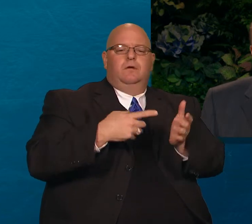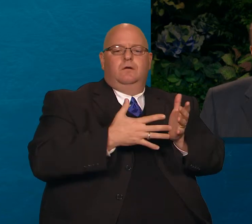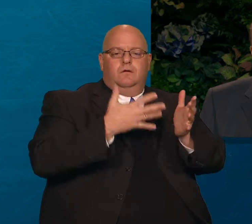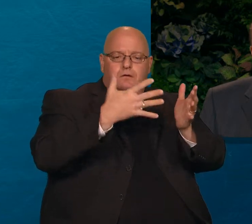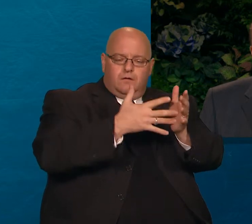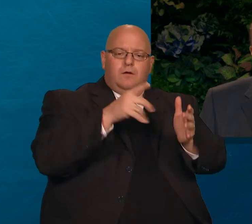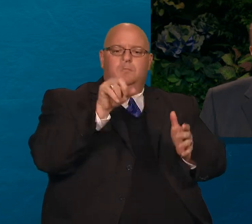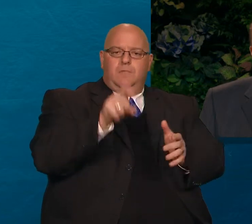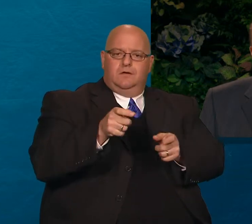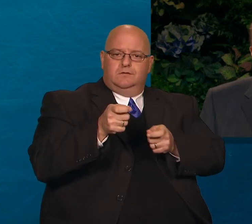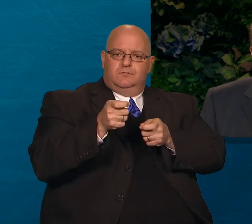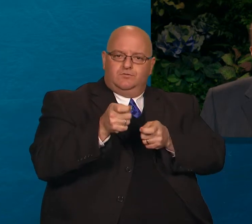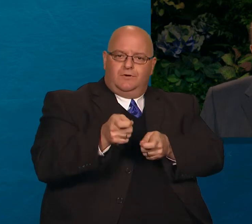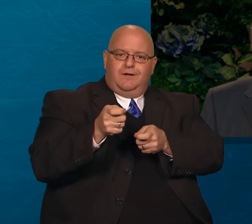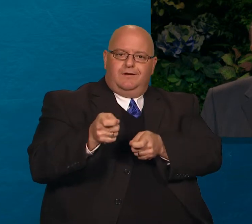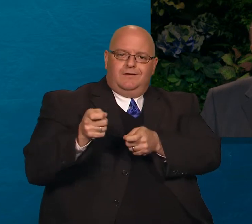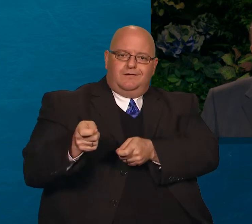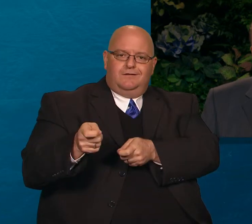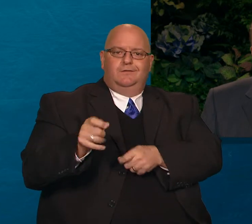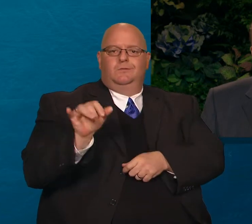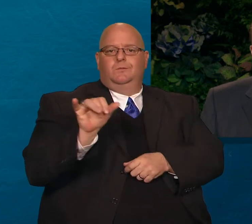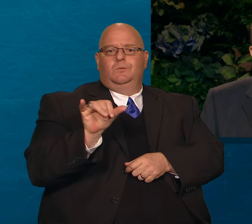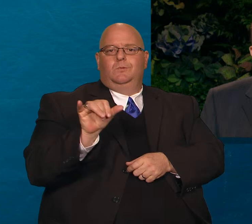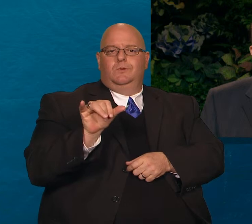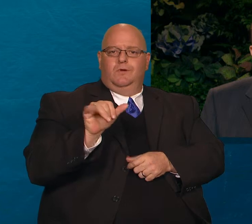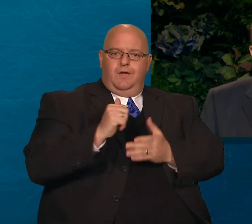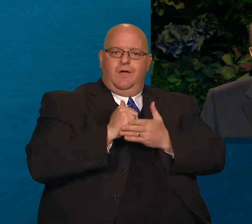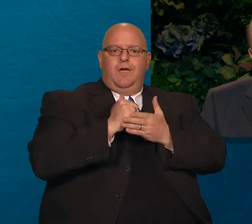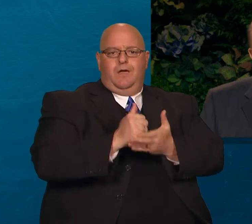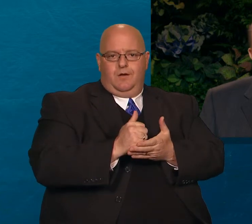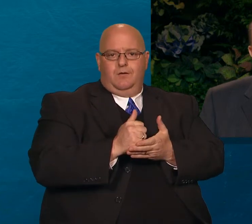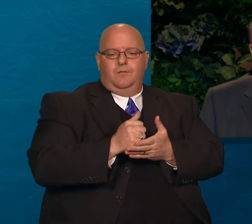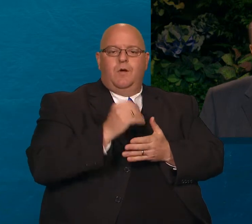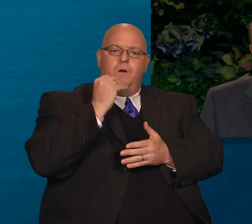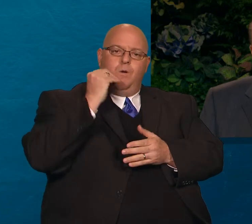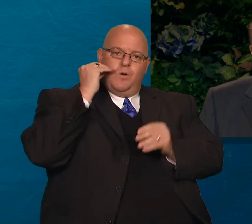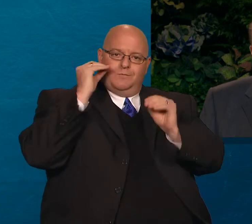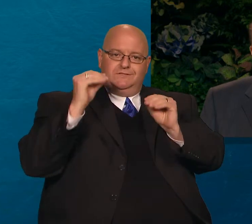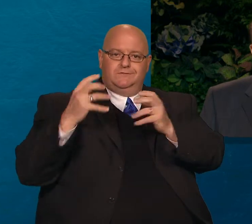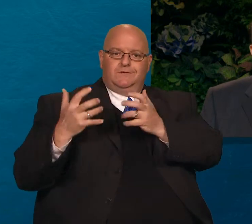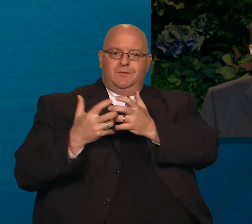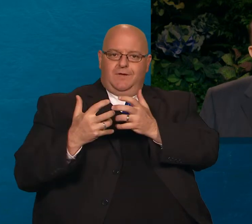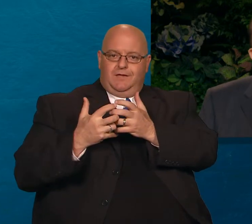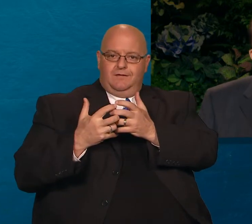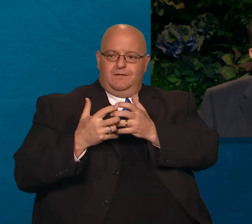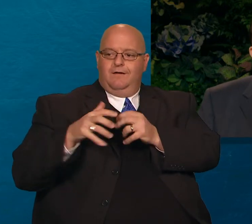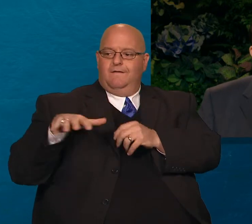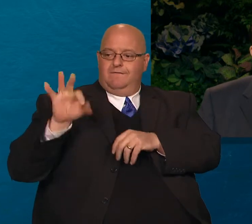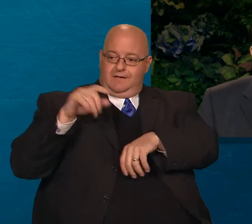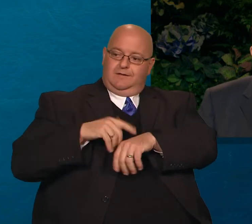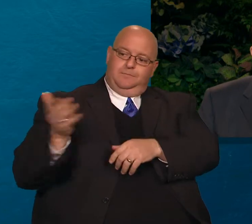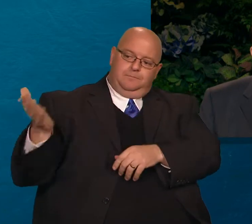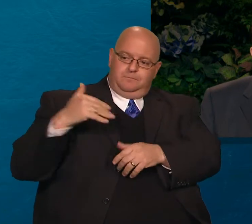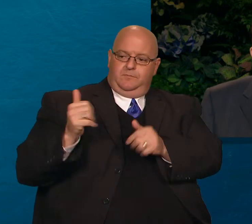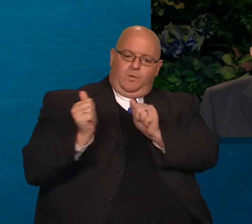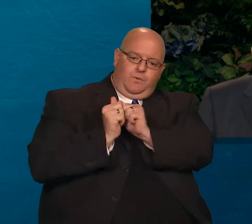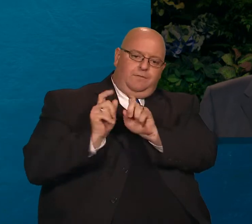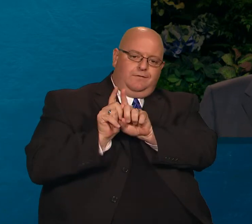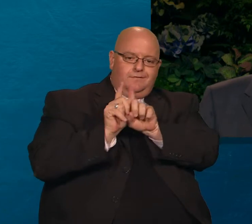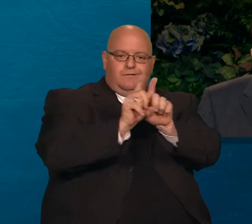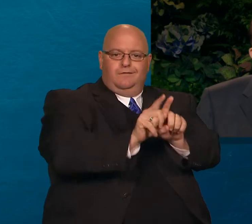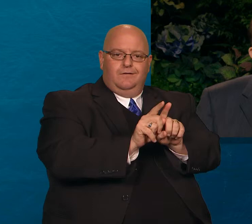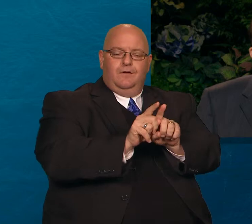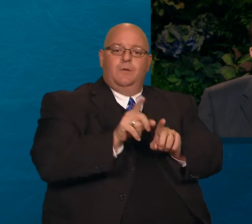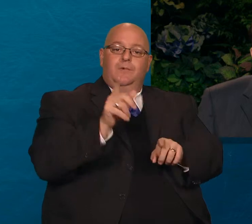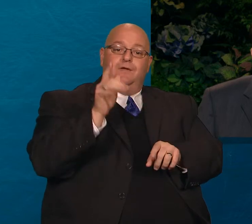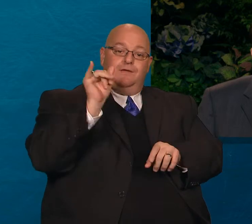needed as well to help your home teaching companion find the time to go with you. But if